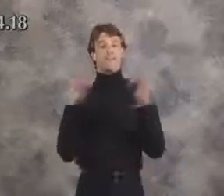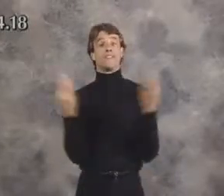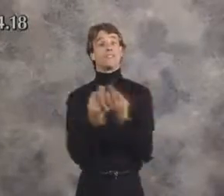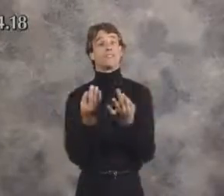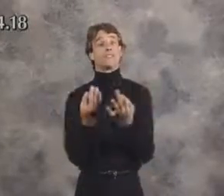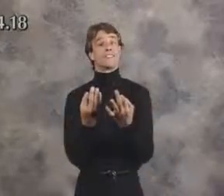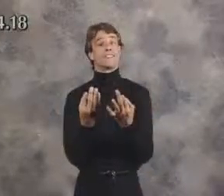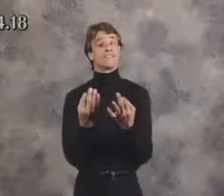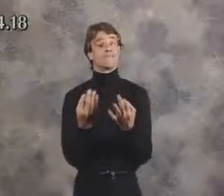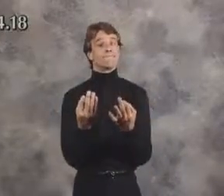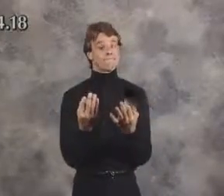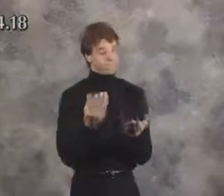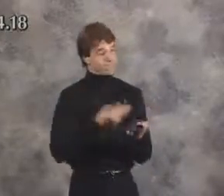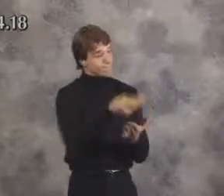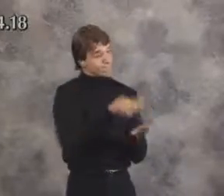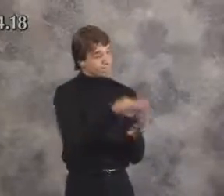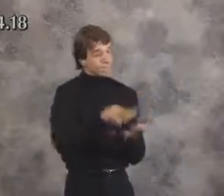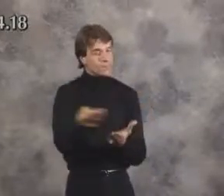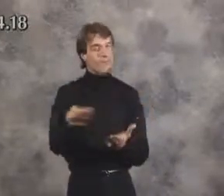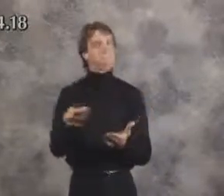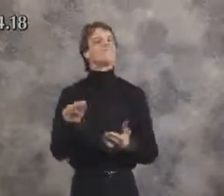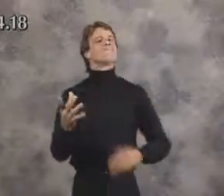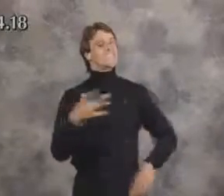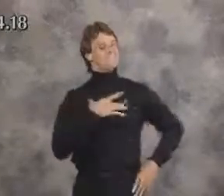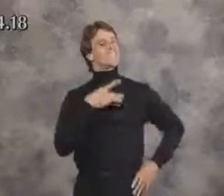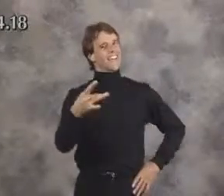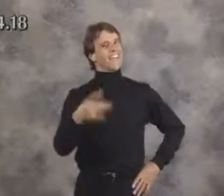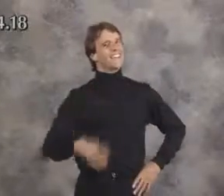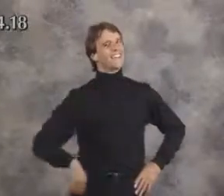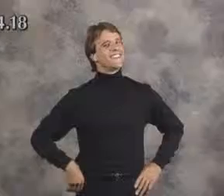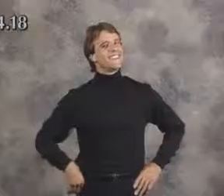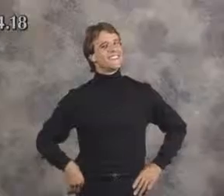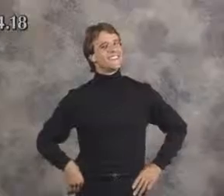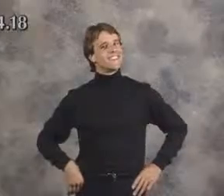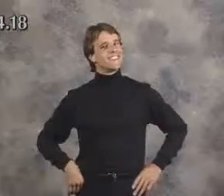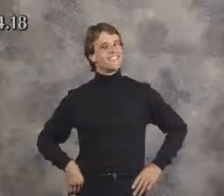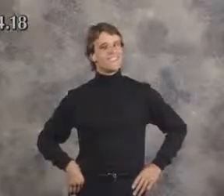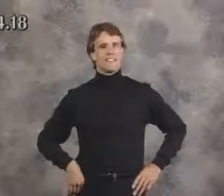The whole family likes to go shopping.